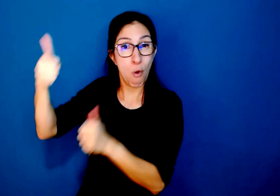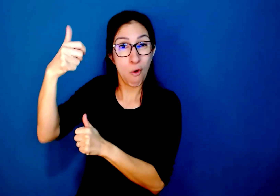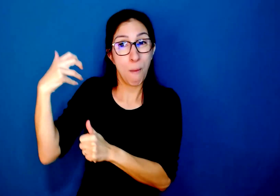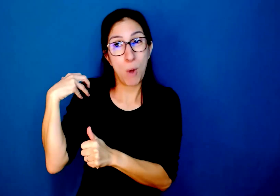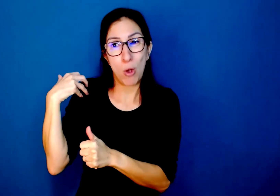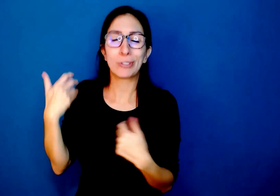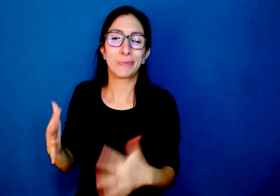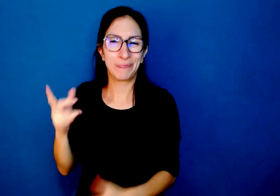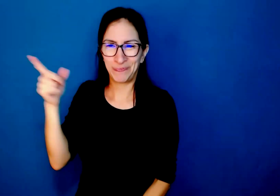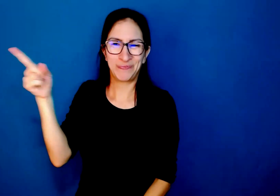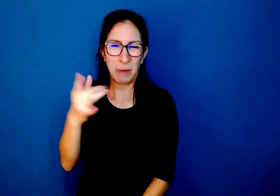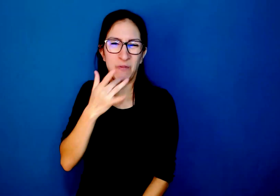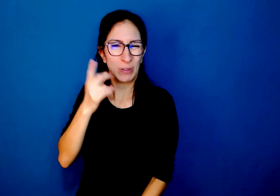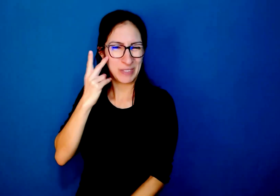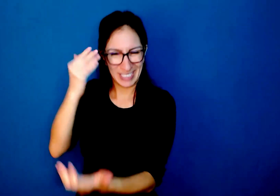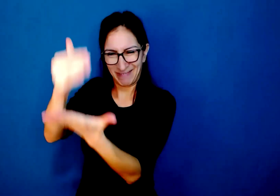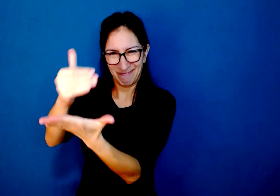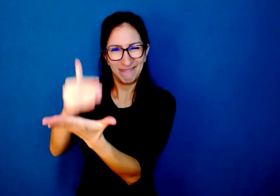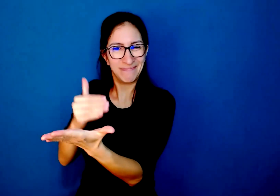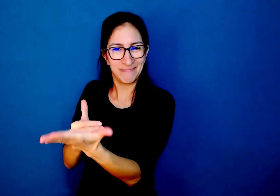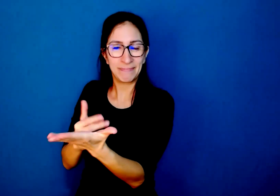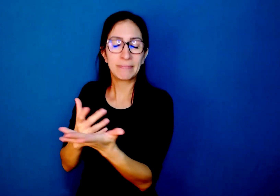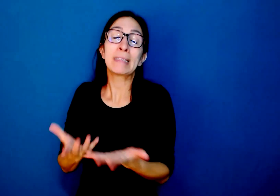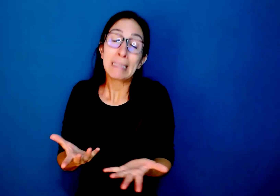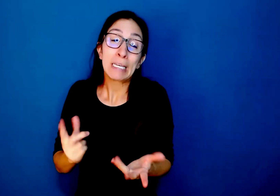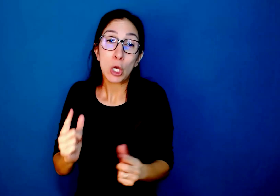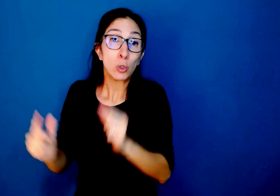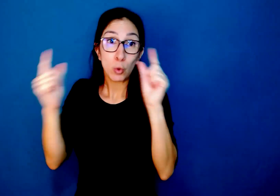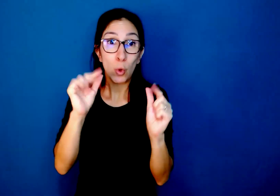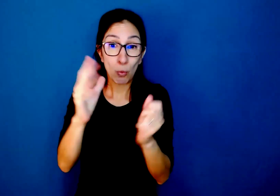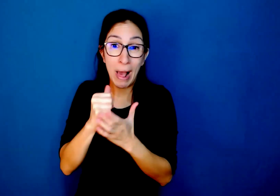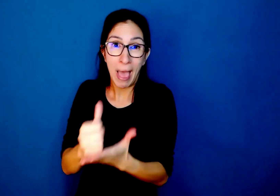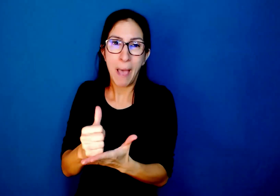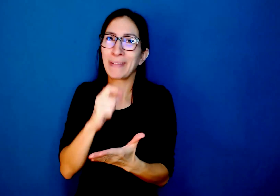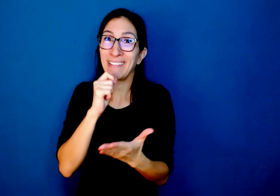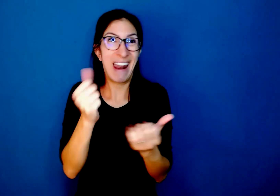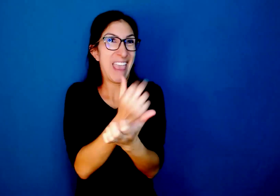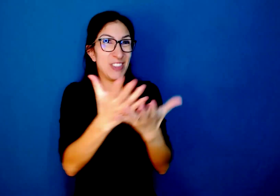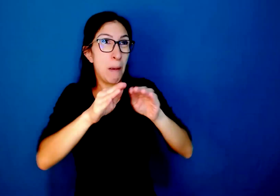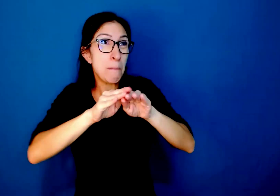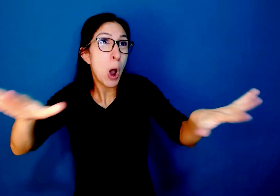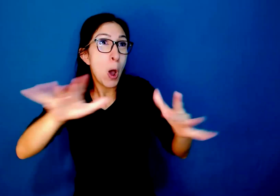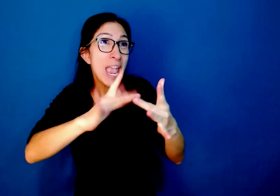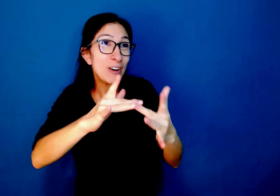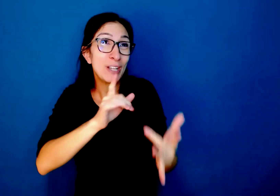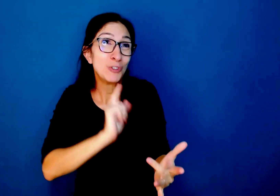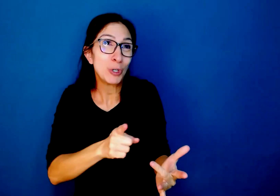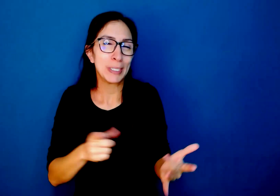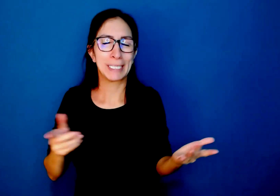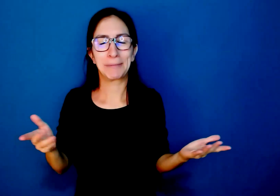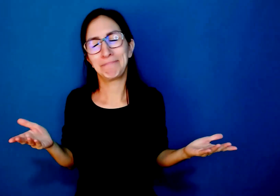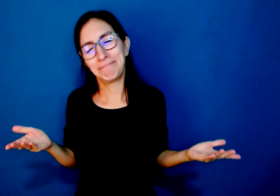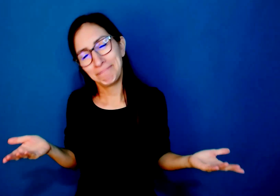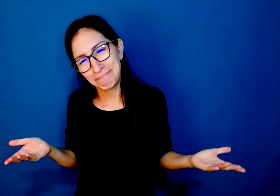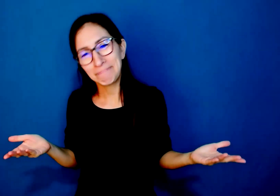stuff out there. Google is your friend. Not everything on the internet is true, surprisingly, but there